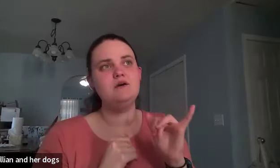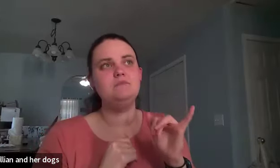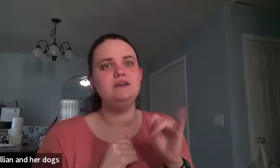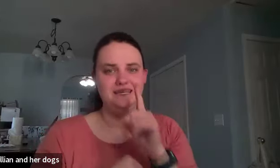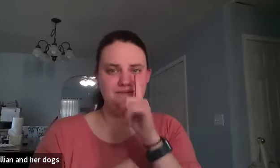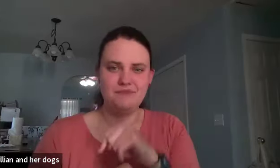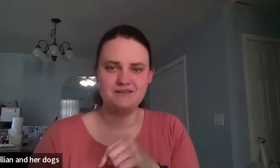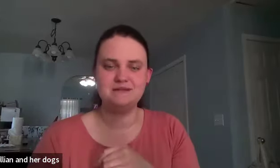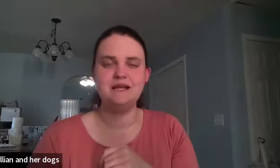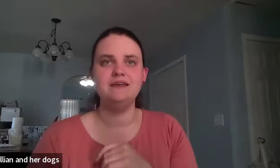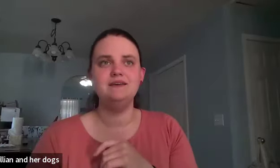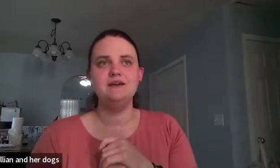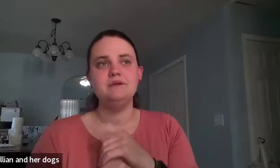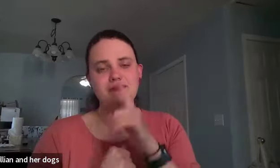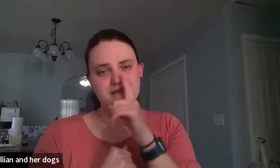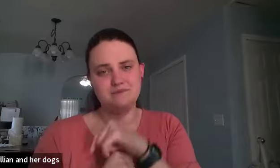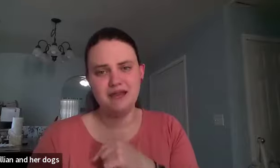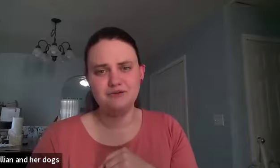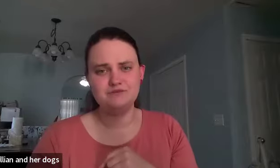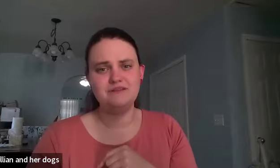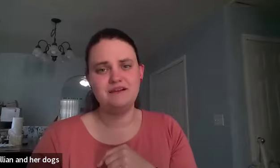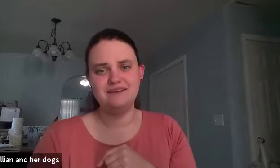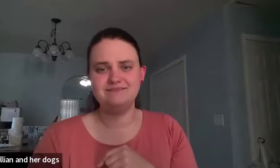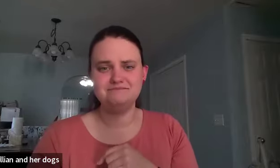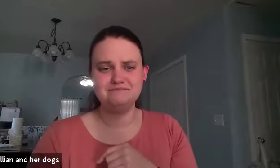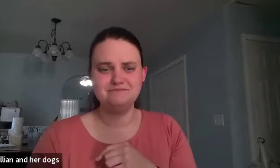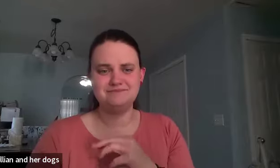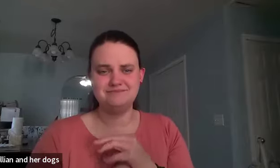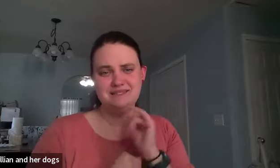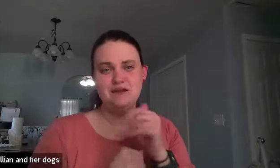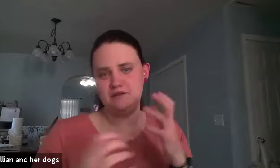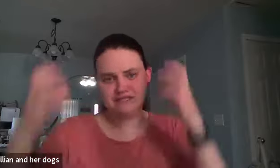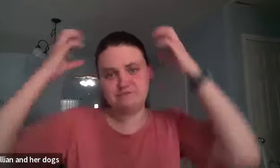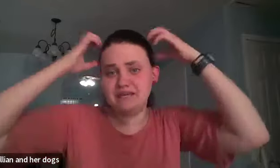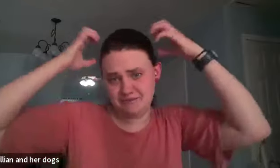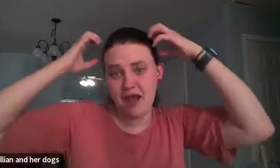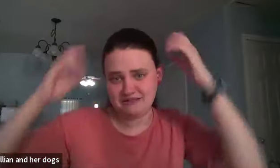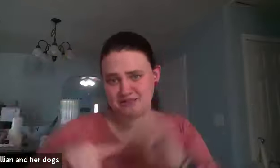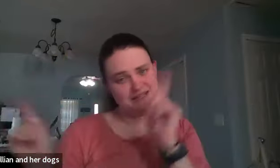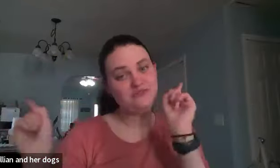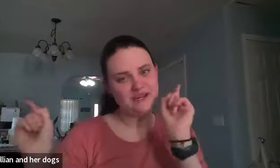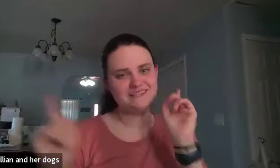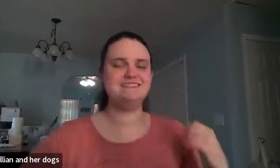oh, well, Mickey Mouse. And I'm like, I mean, yeah, he's a mouse, but like, it's Mickey Mouse. There's a difference.